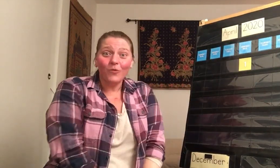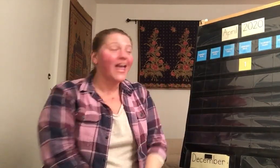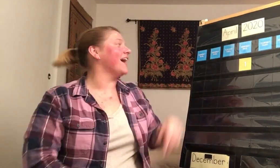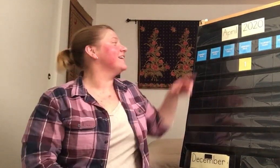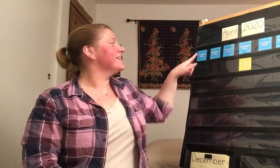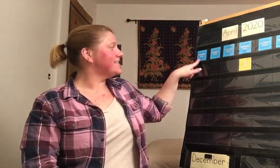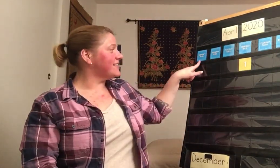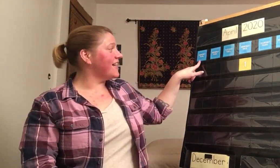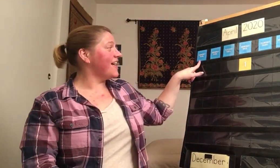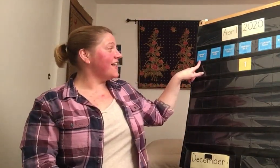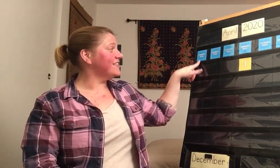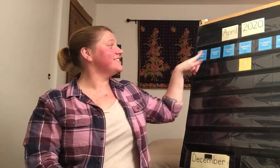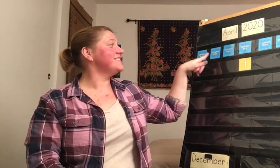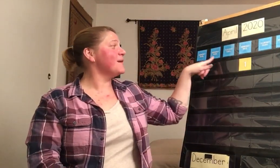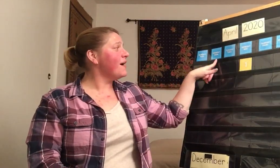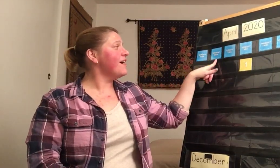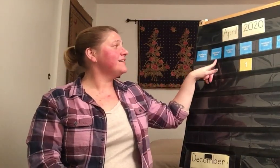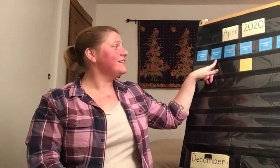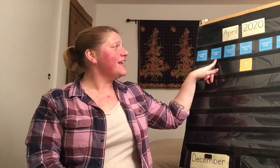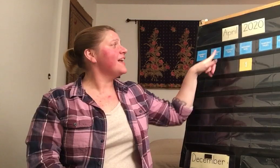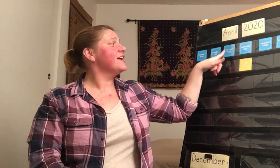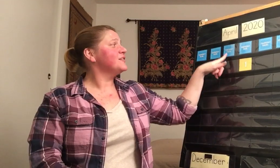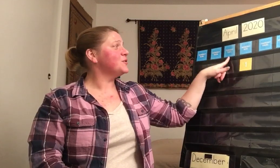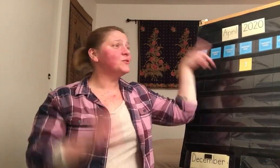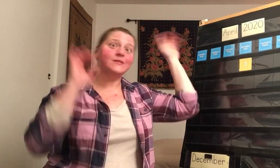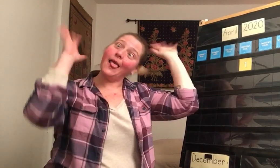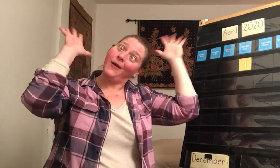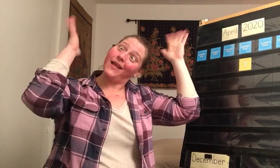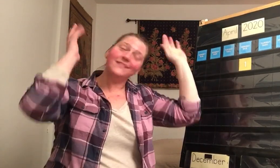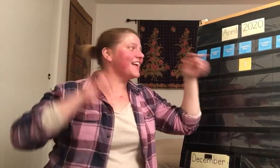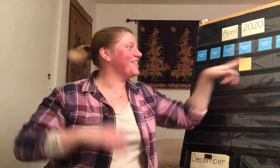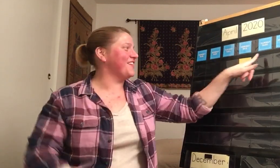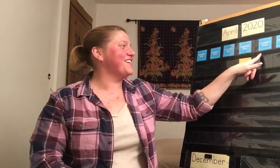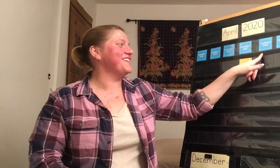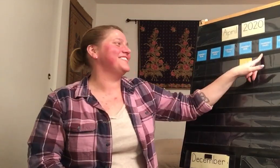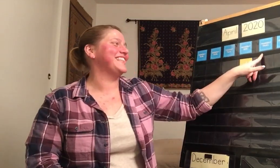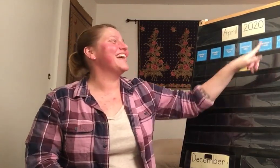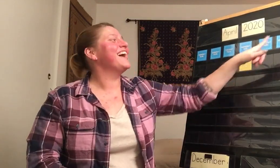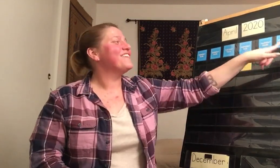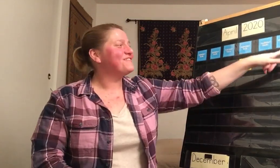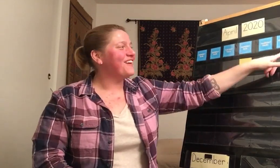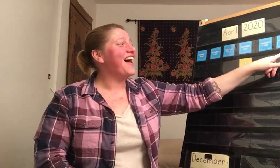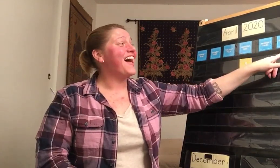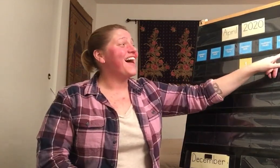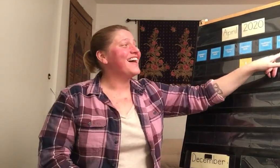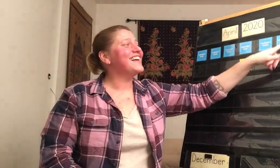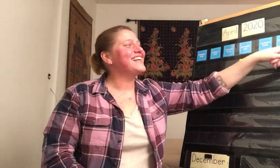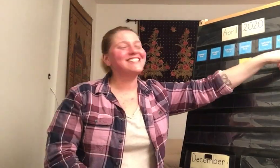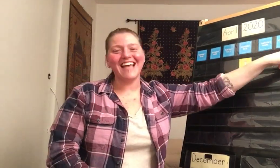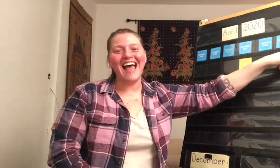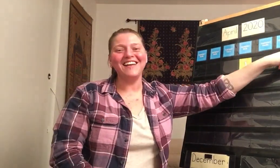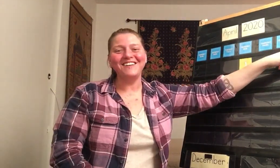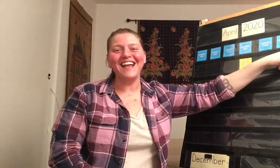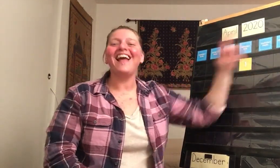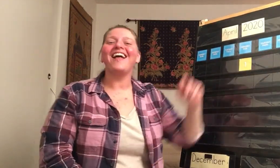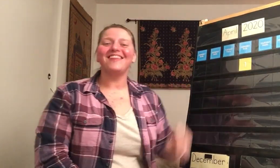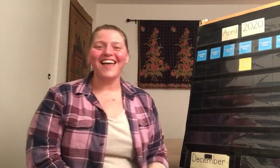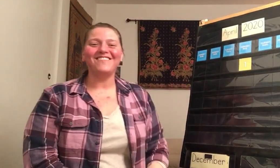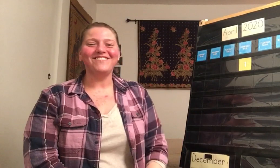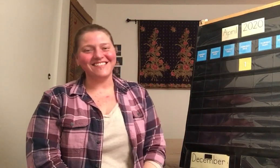yeah! Sunday, Monday, Tuesday, Wednesday, Thursday, Friday, Saturday, then we